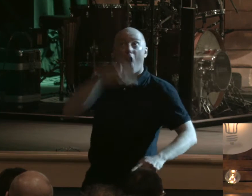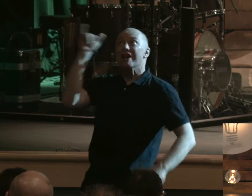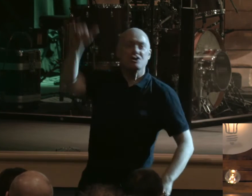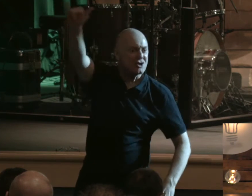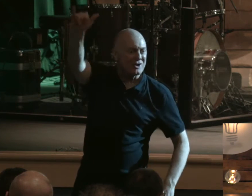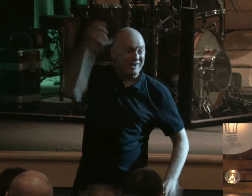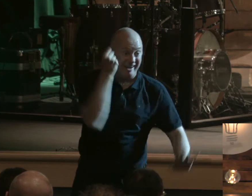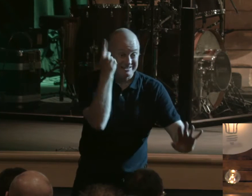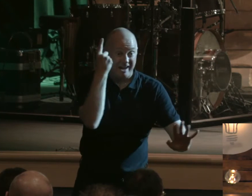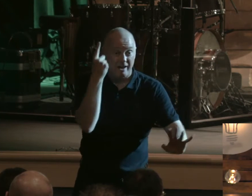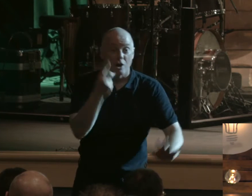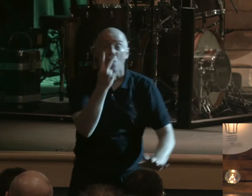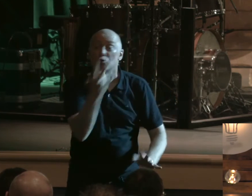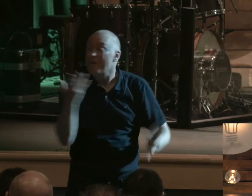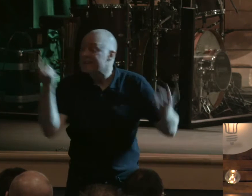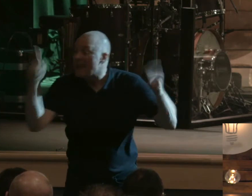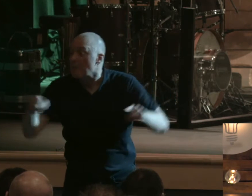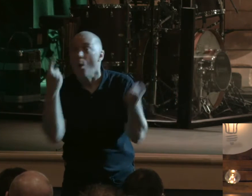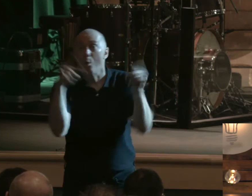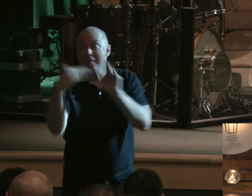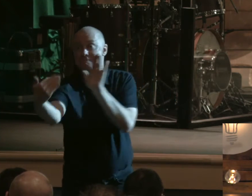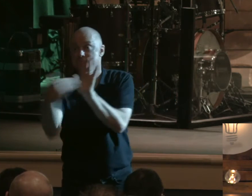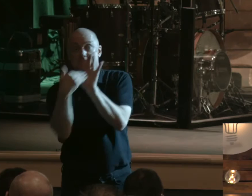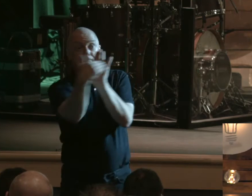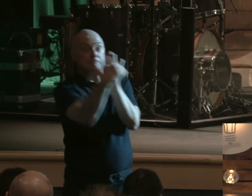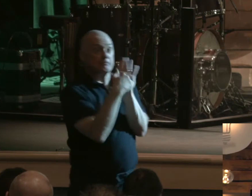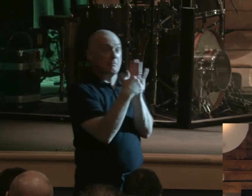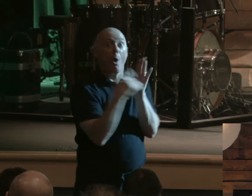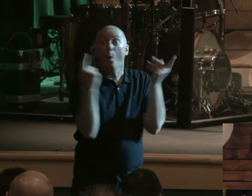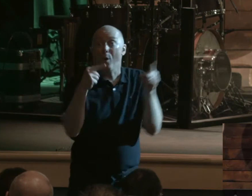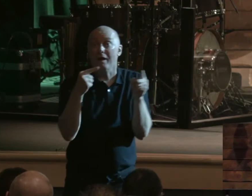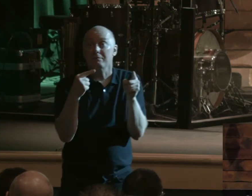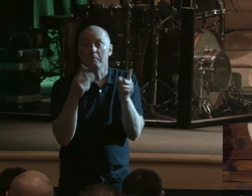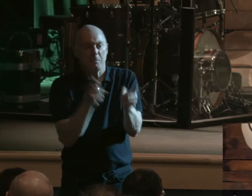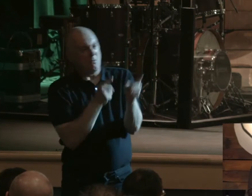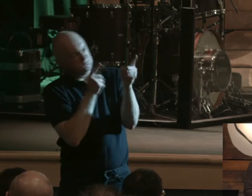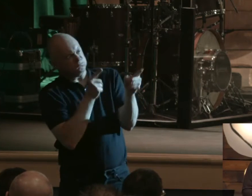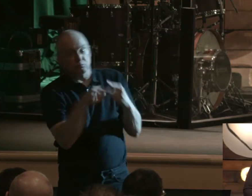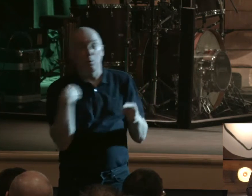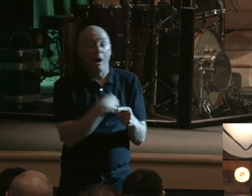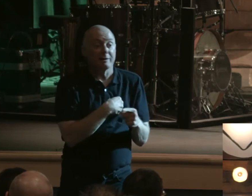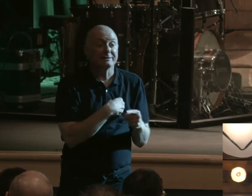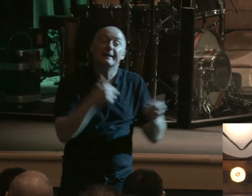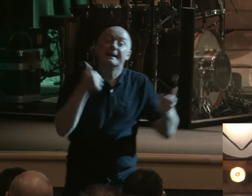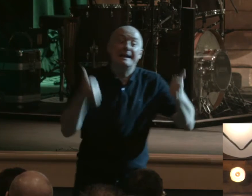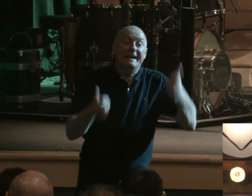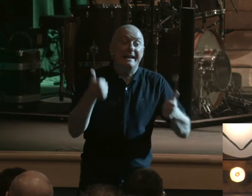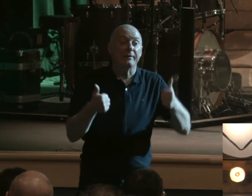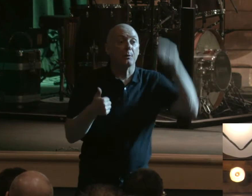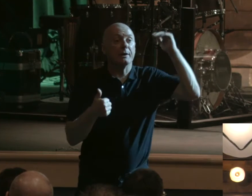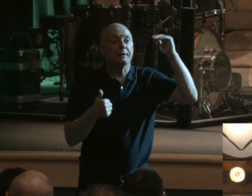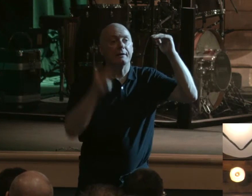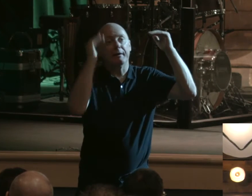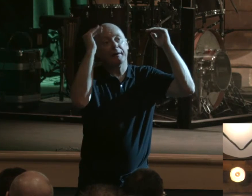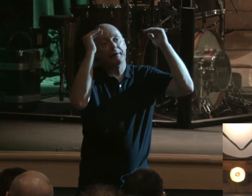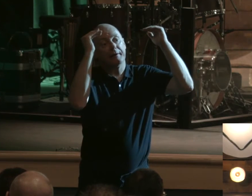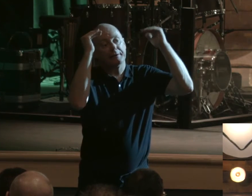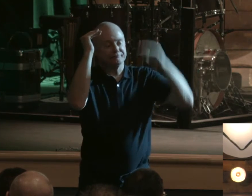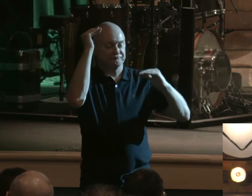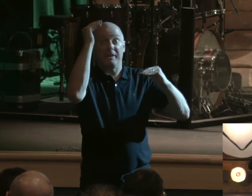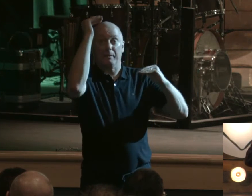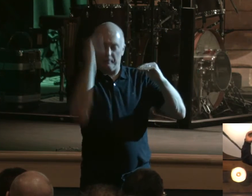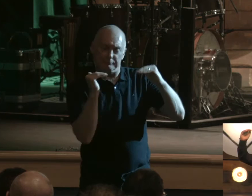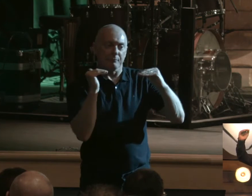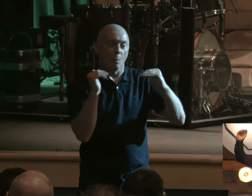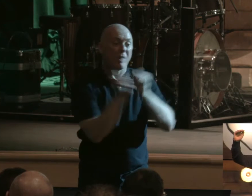two things can happen when we are opposed. When we are opposed, we can either stoop to the level of our detractors or we can